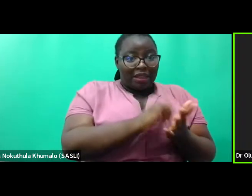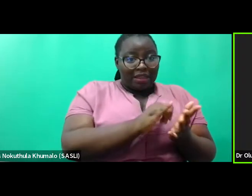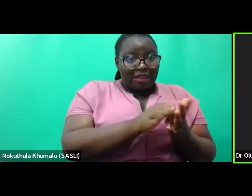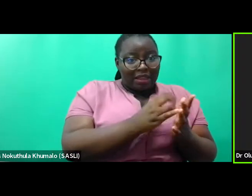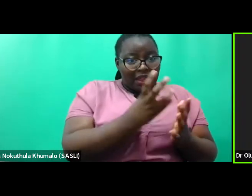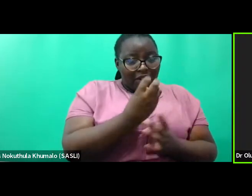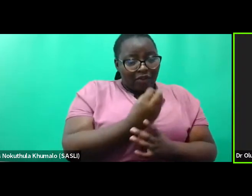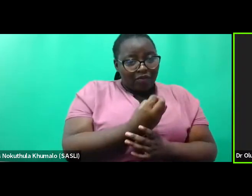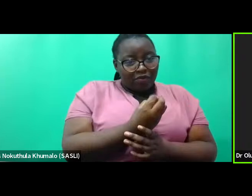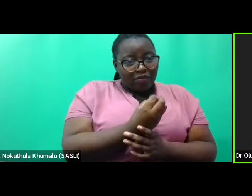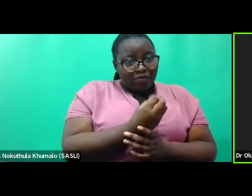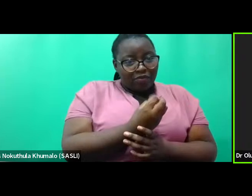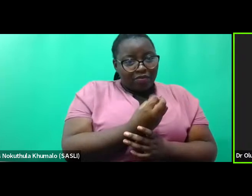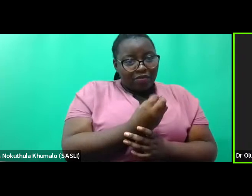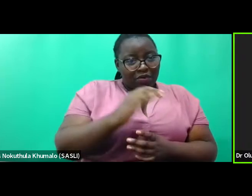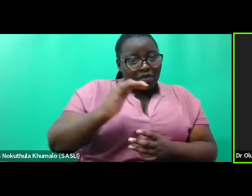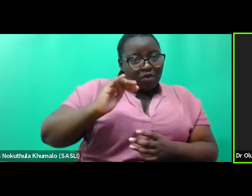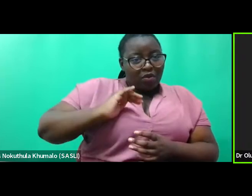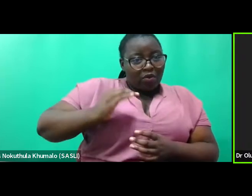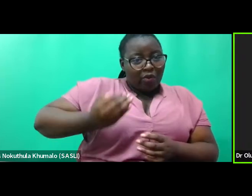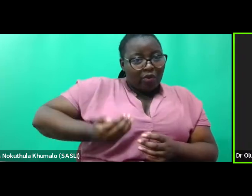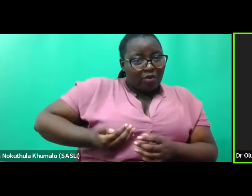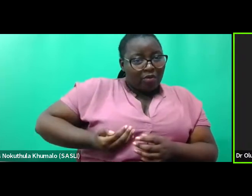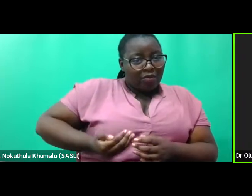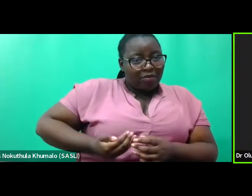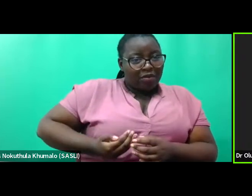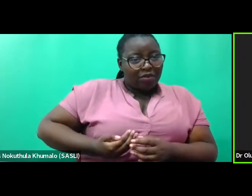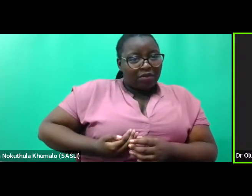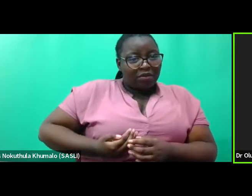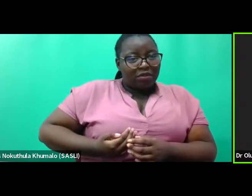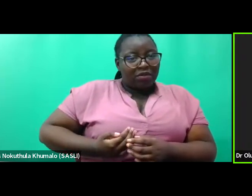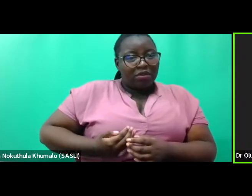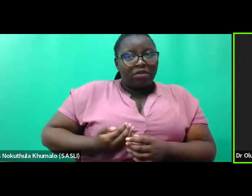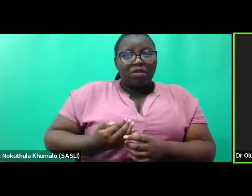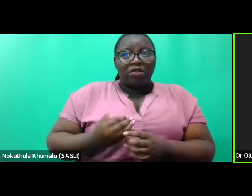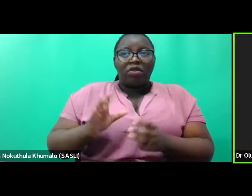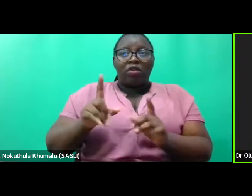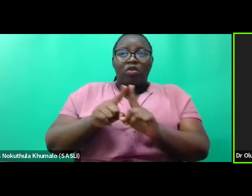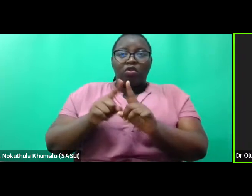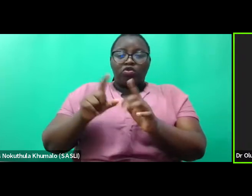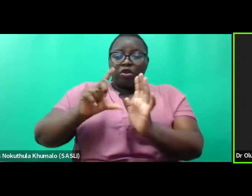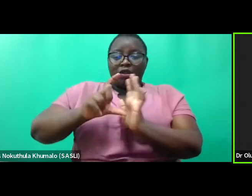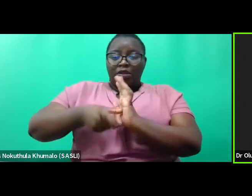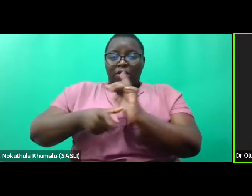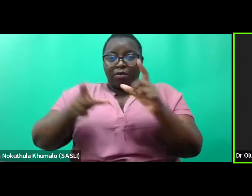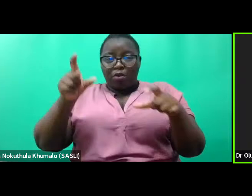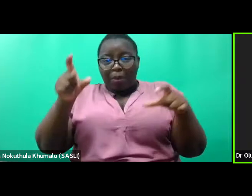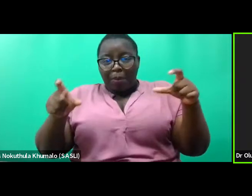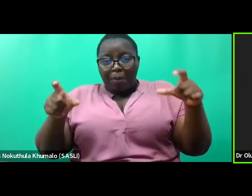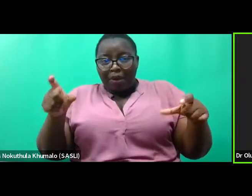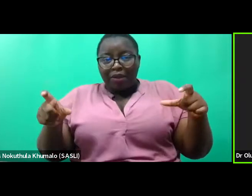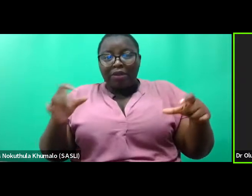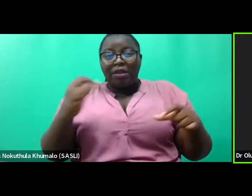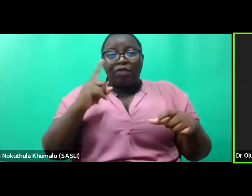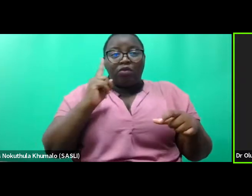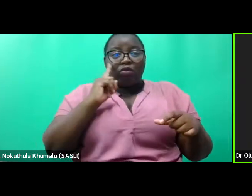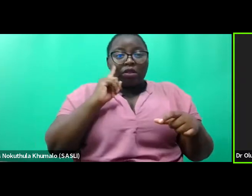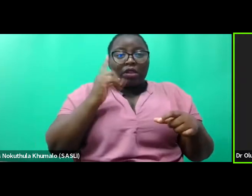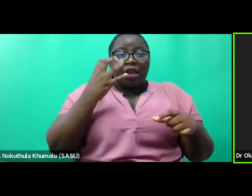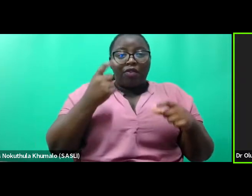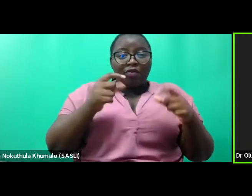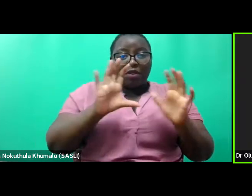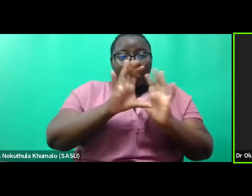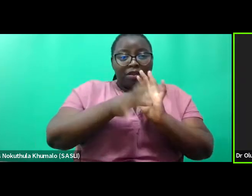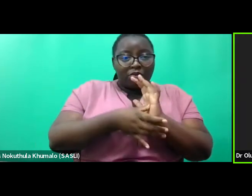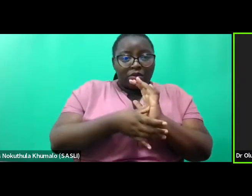20% for women and disabled persons. The implication of it is that it is not as if there is any legal or there was any legal